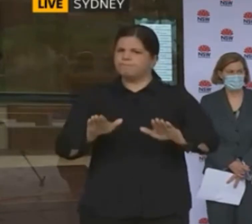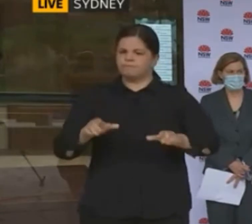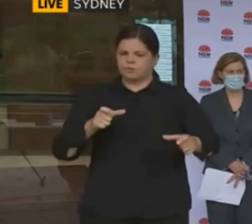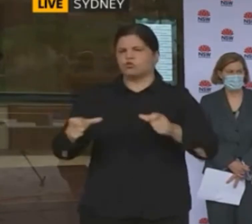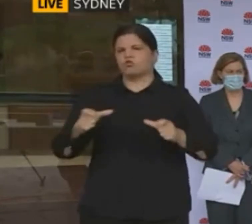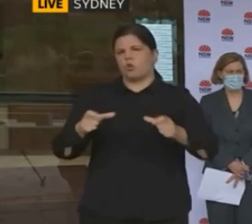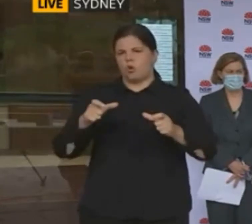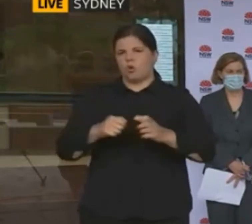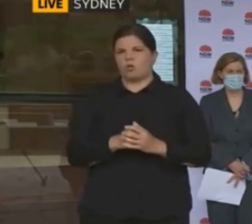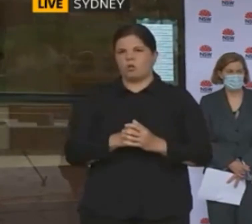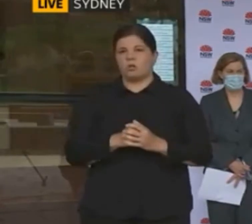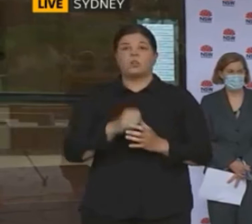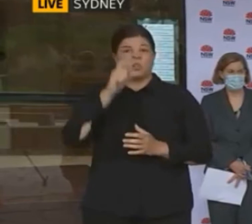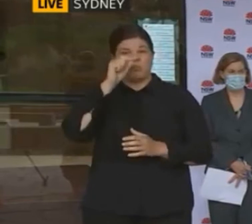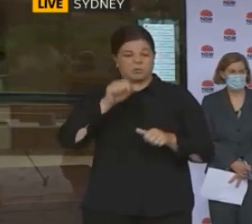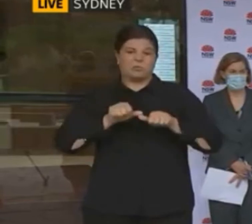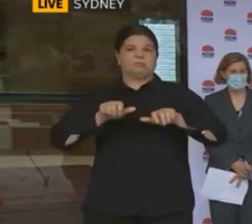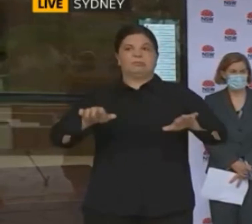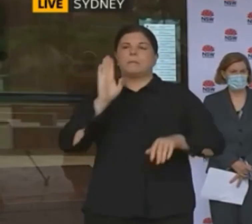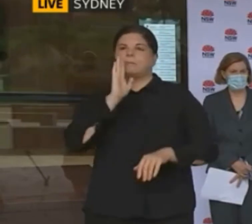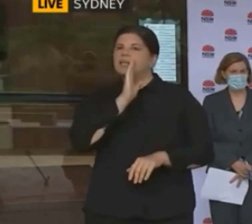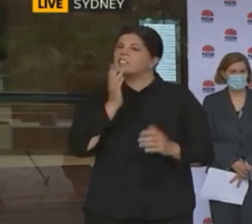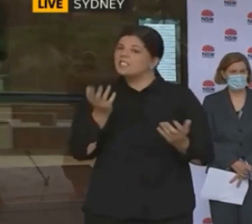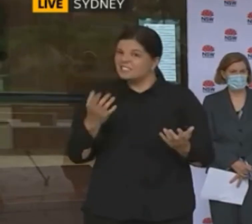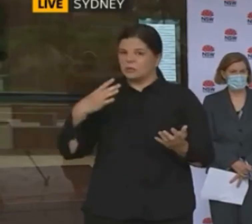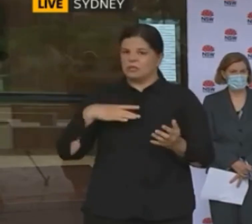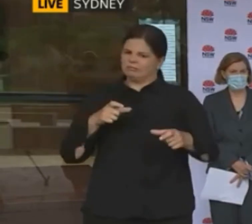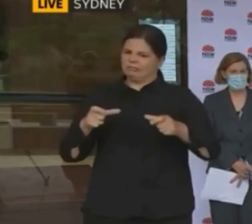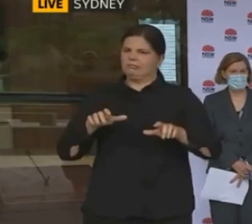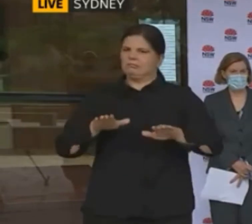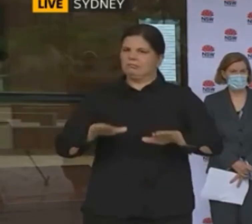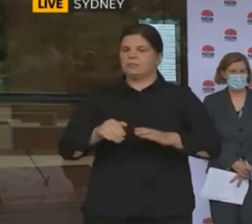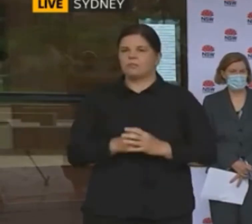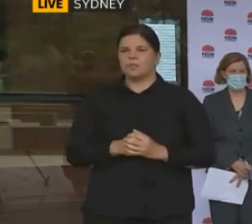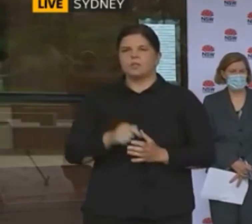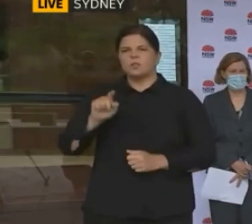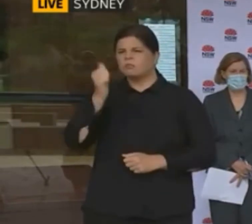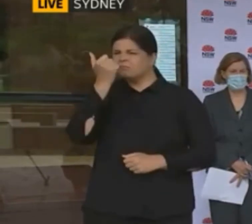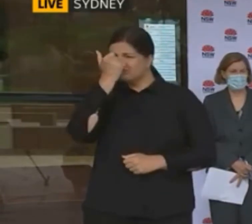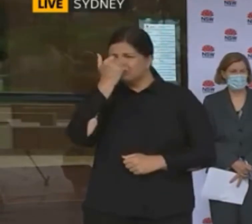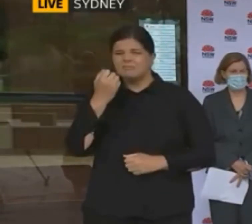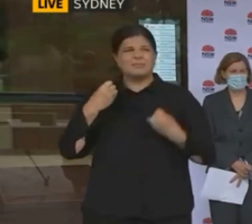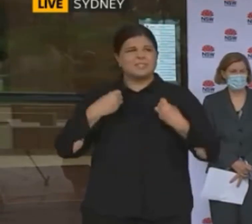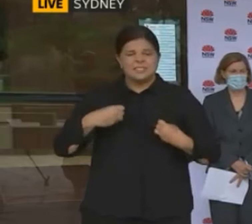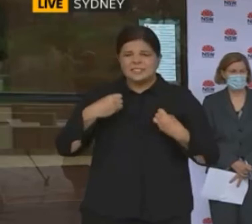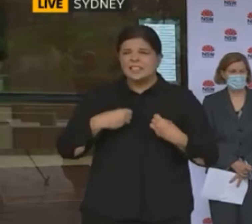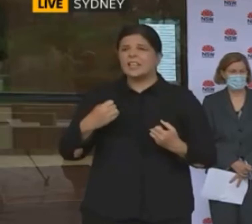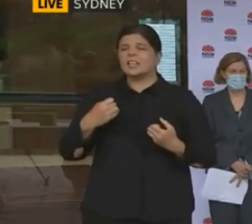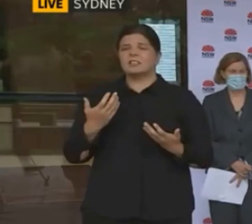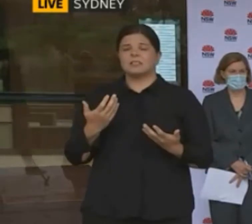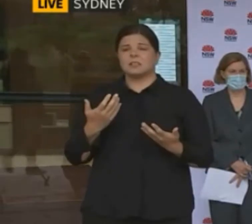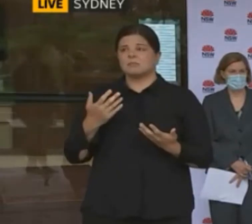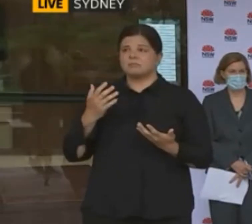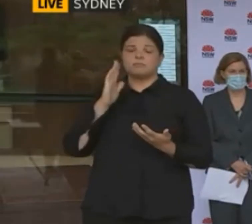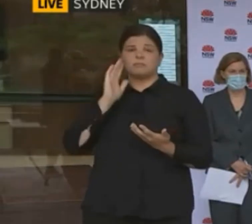missed. So can I urge everybody to please come forward and get tested, no matter whether you have the mildest of symptoms, no matter if you haven't been